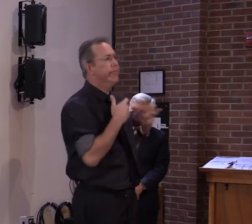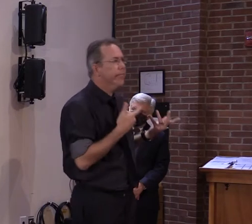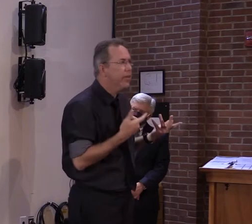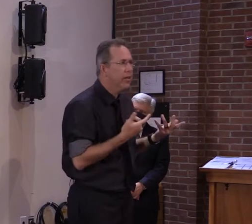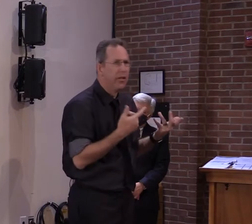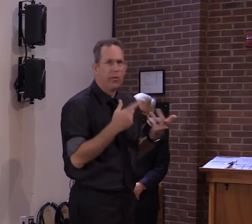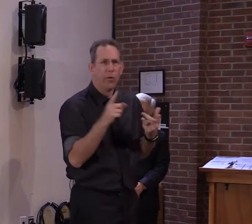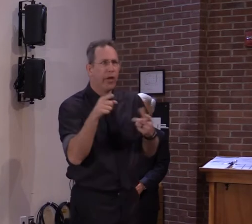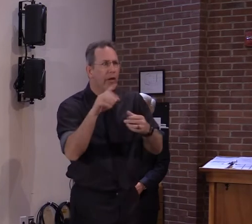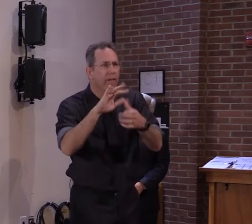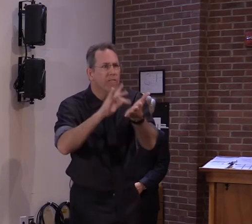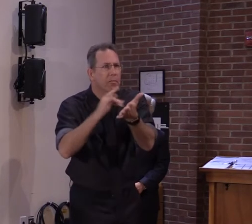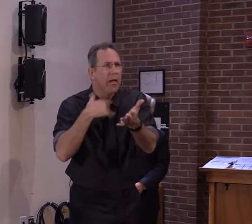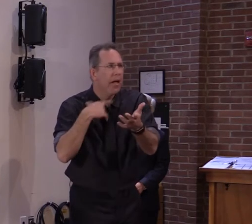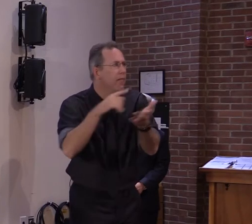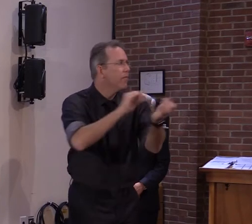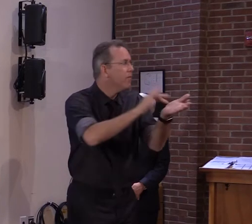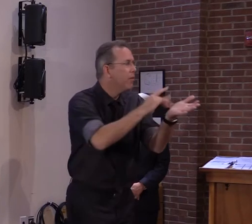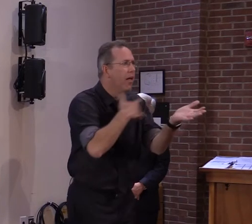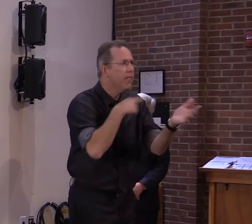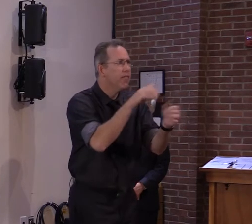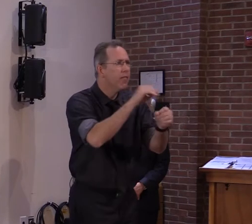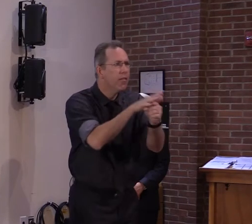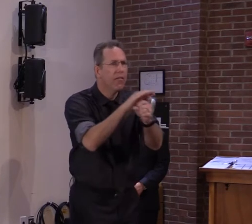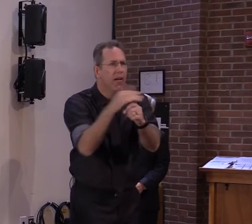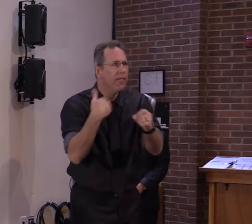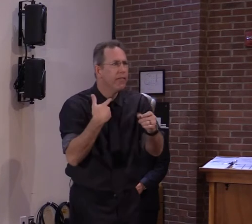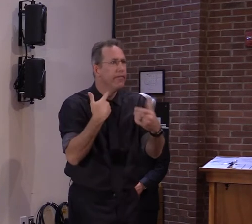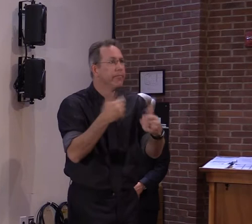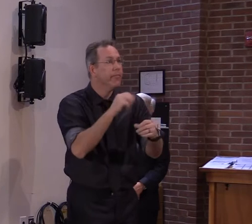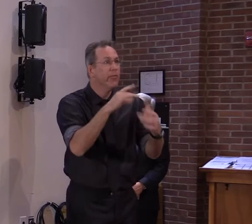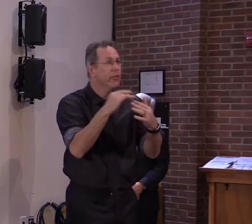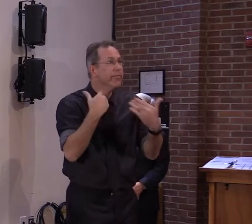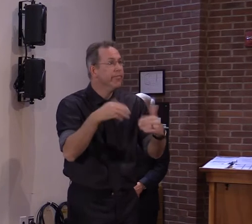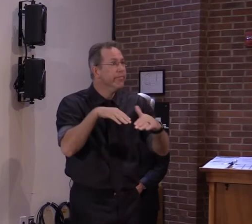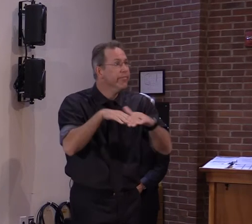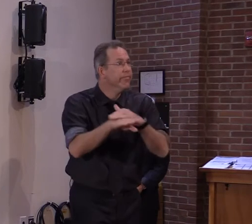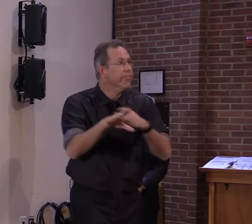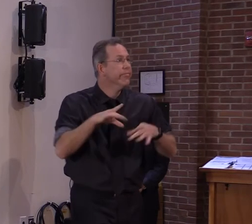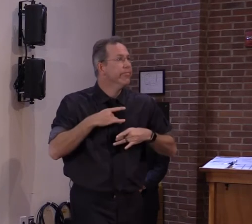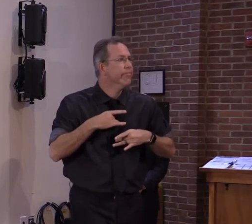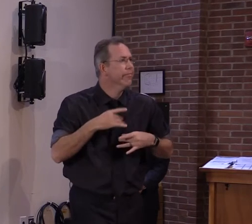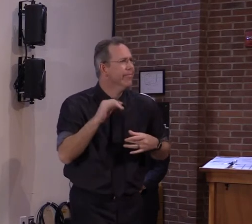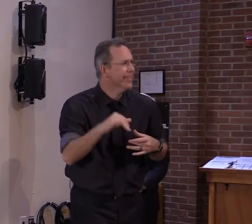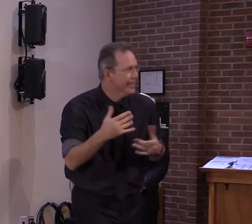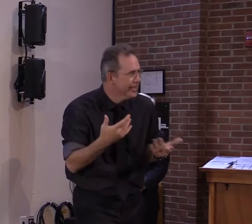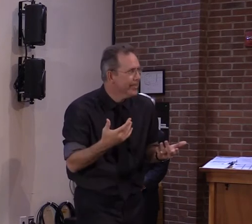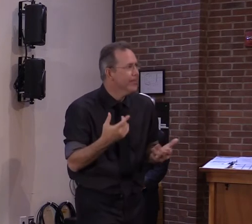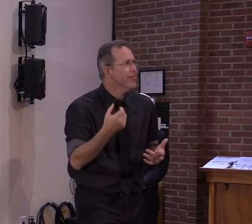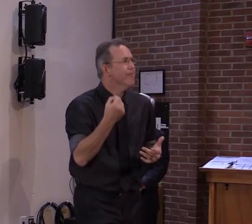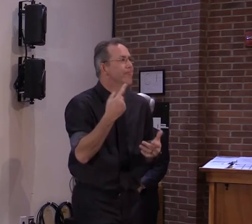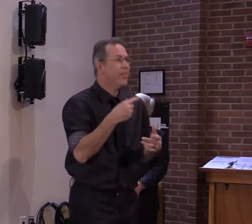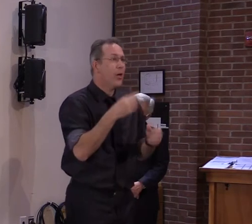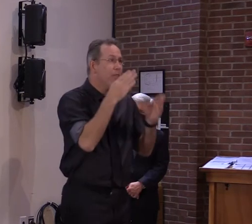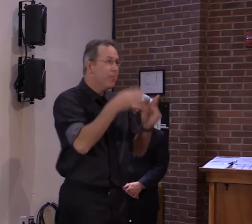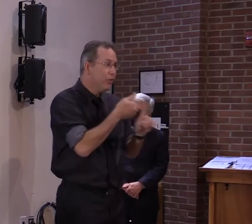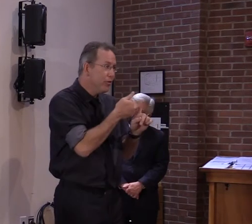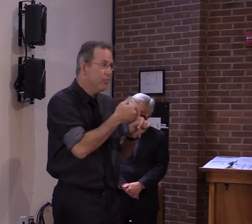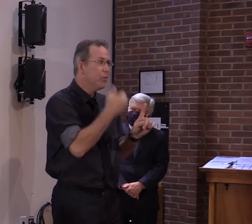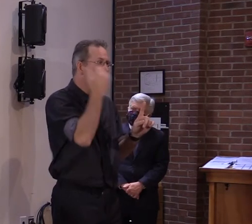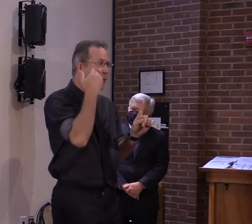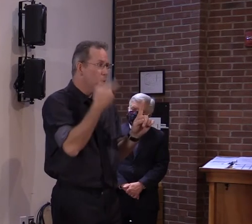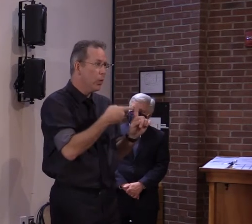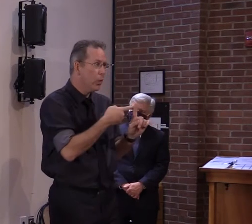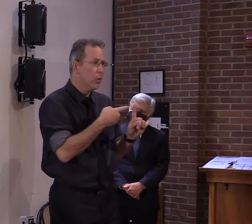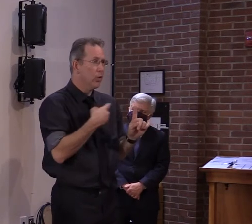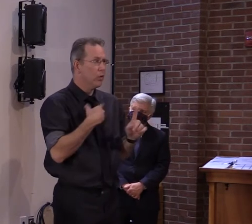then? Hopefully they would trust that the right isolation and quarantine processes have occurred and that there's